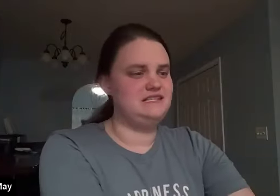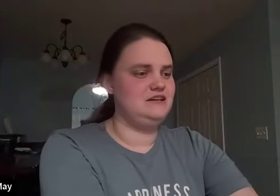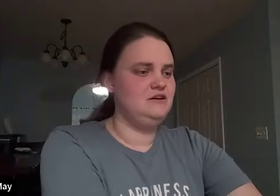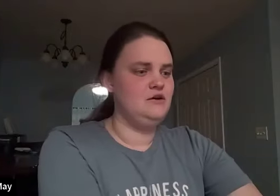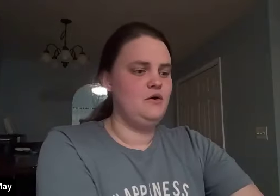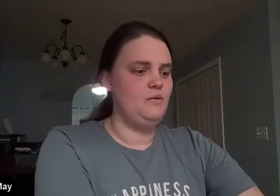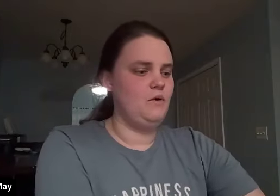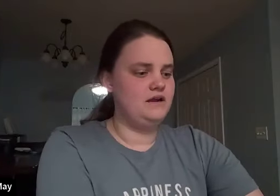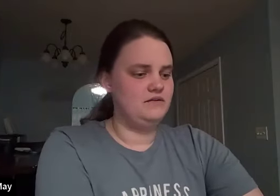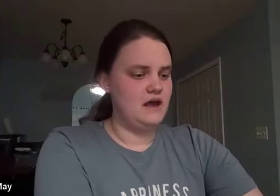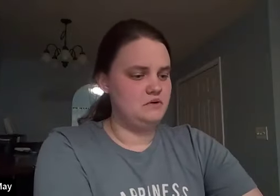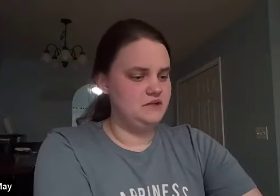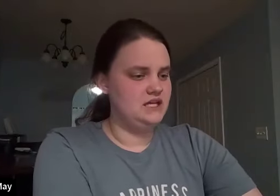see what that would be.